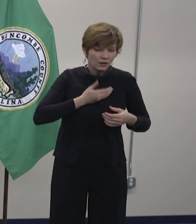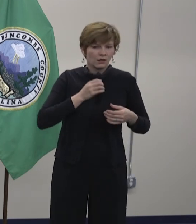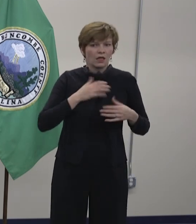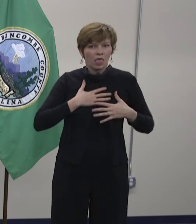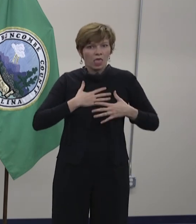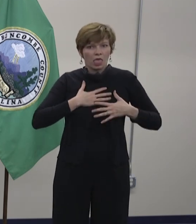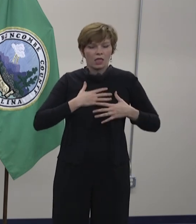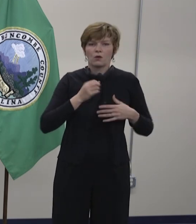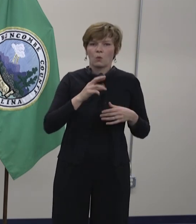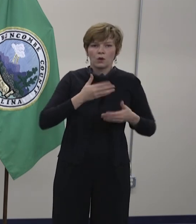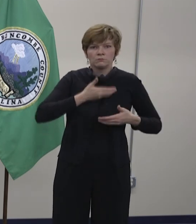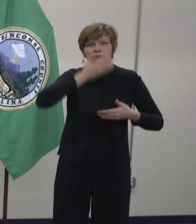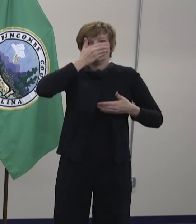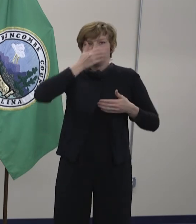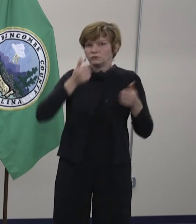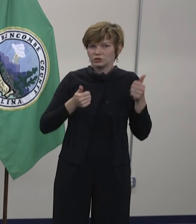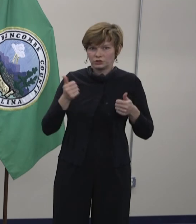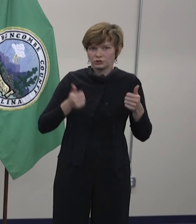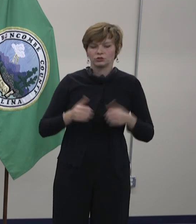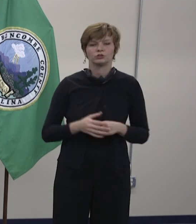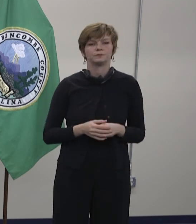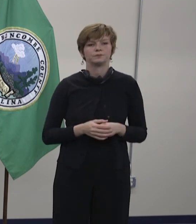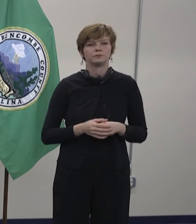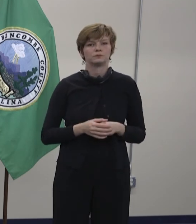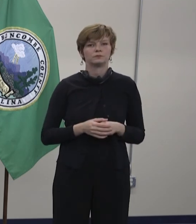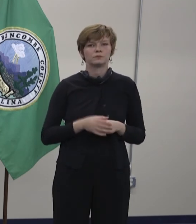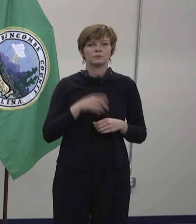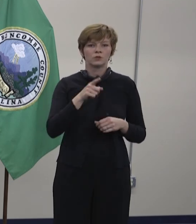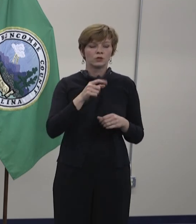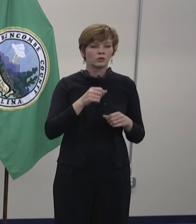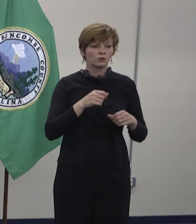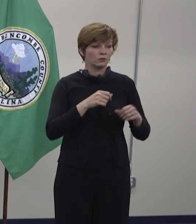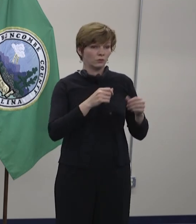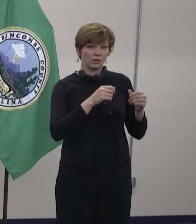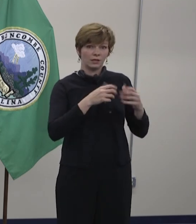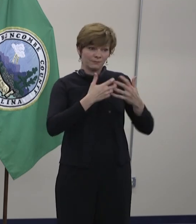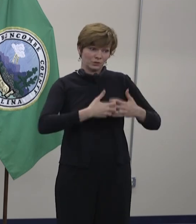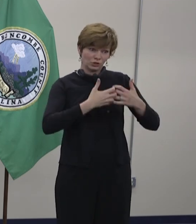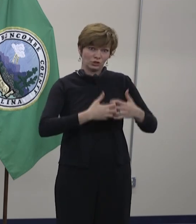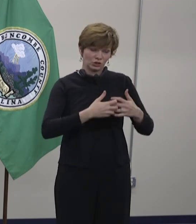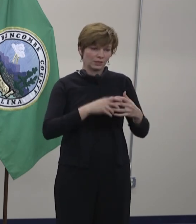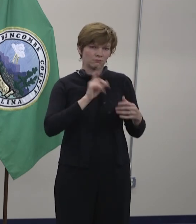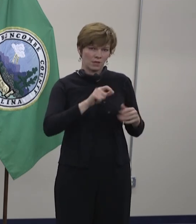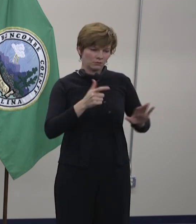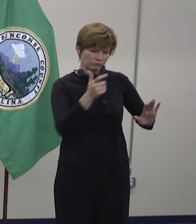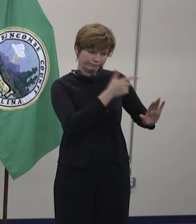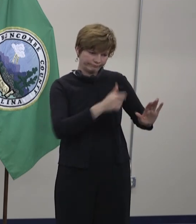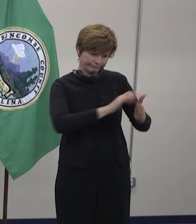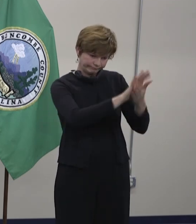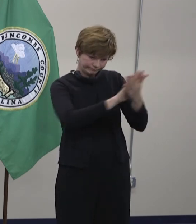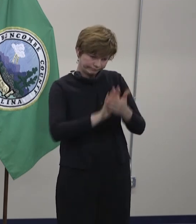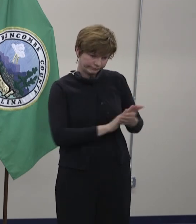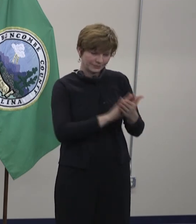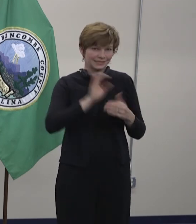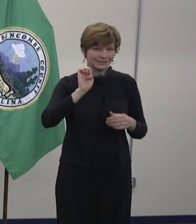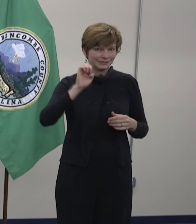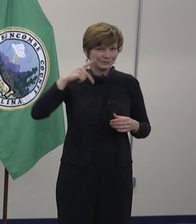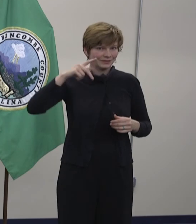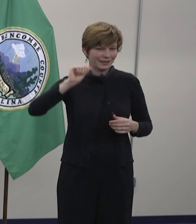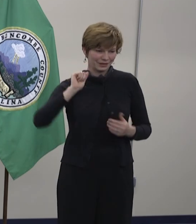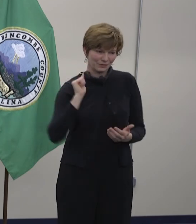All equipment must be disinfected between every use with an EPA-approved disinfectant for